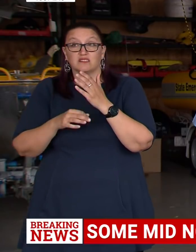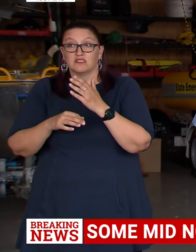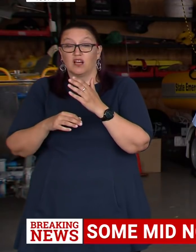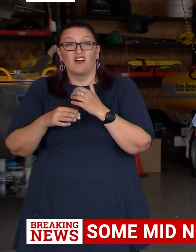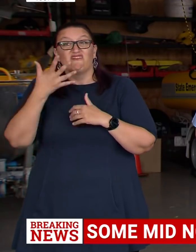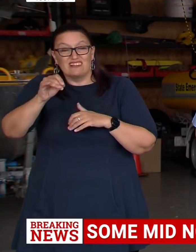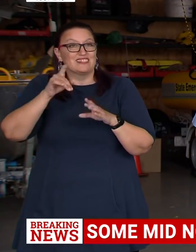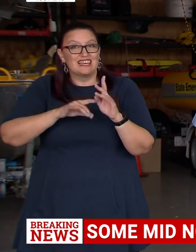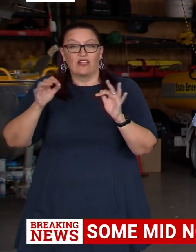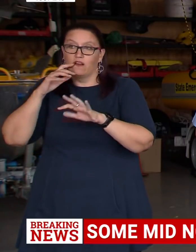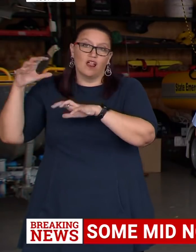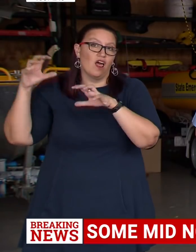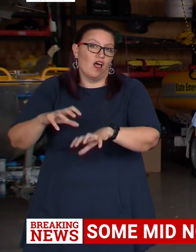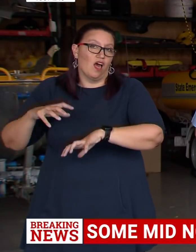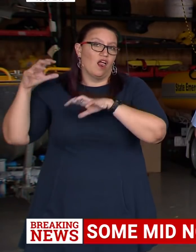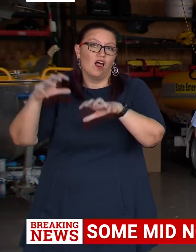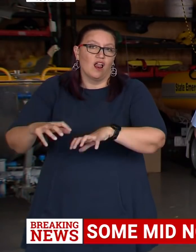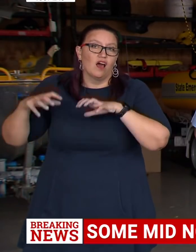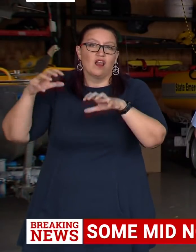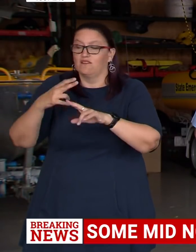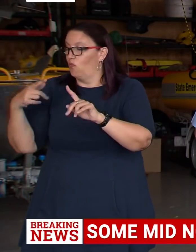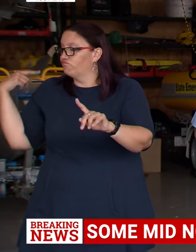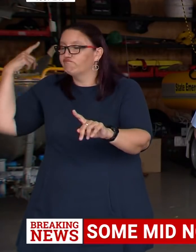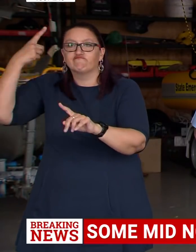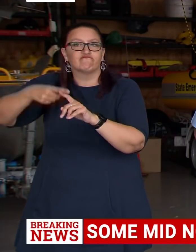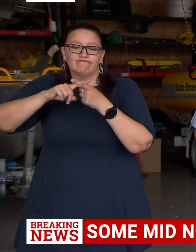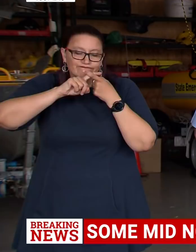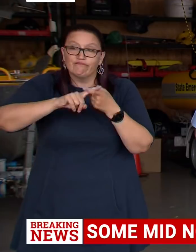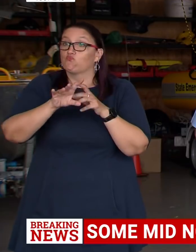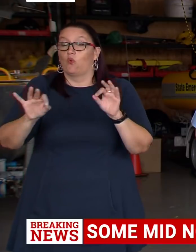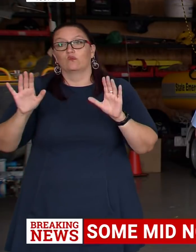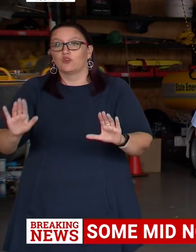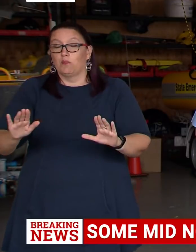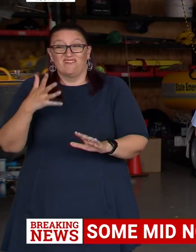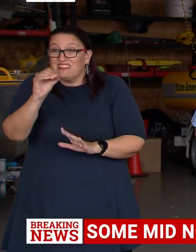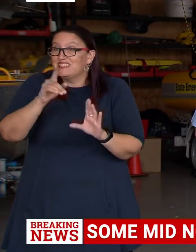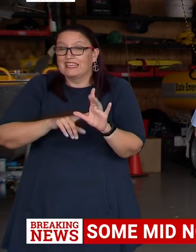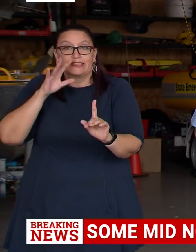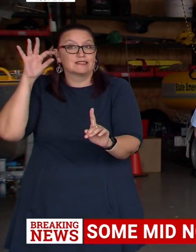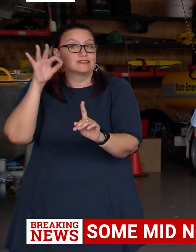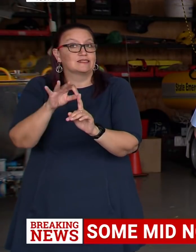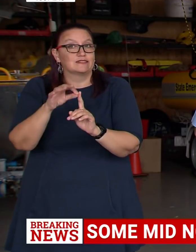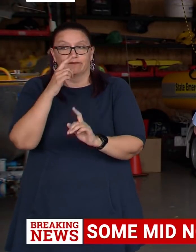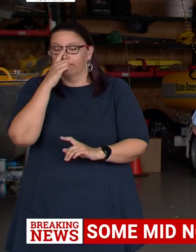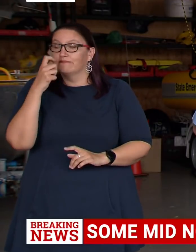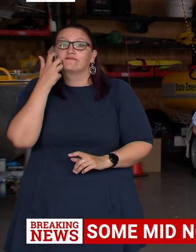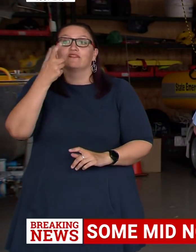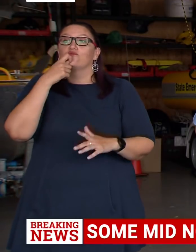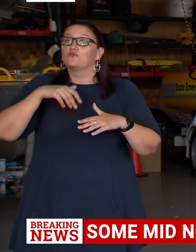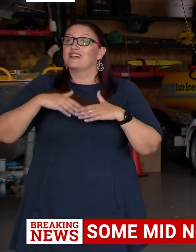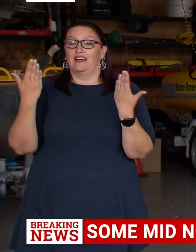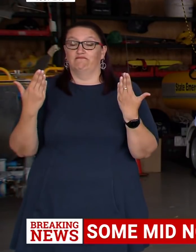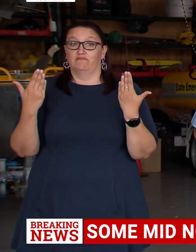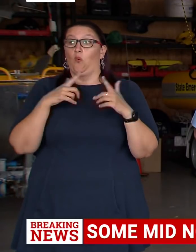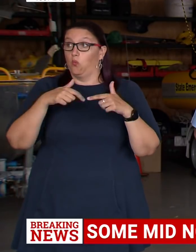half a century. And that is important to put in context. We know the rainfall we're likely to receive in the next few days is